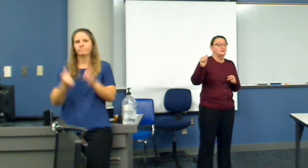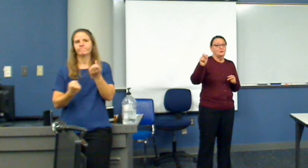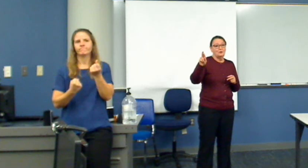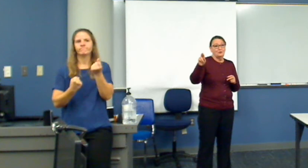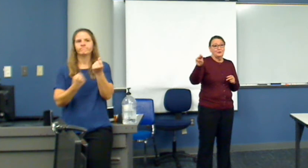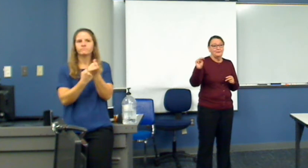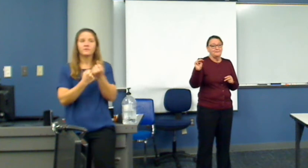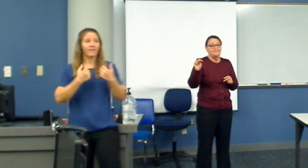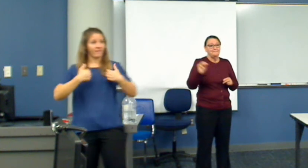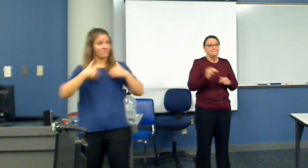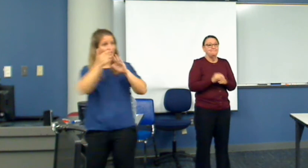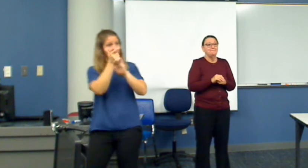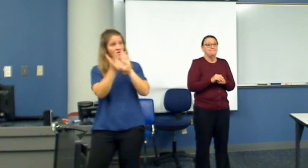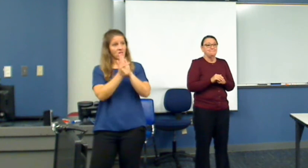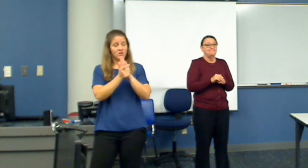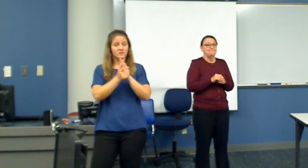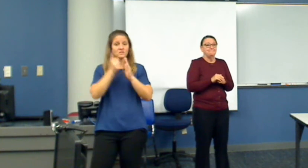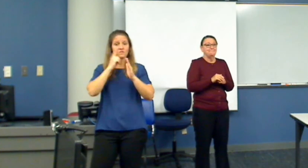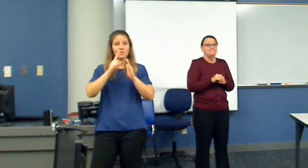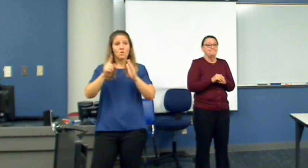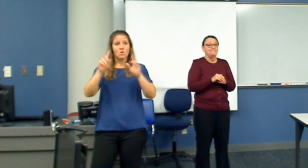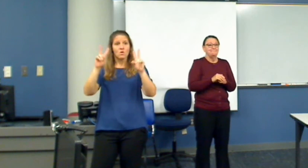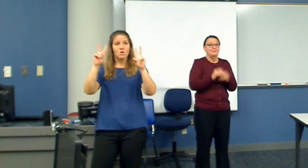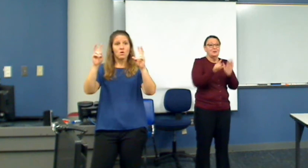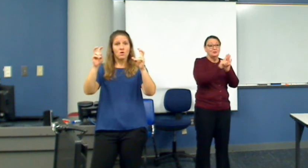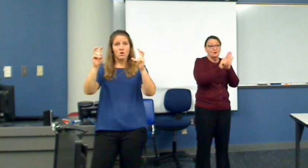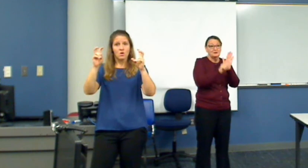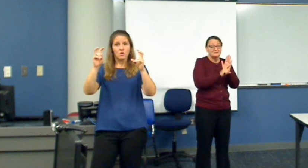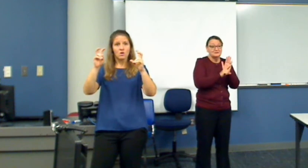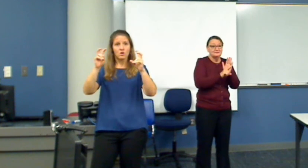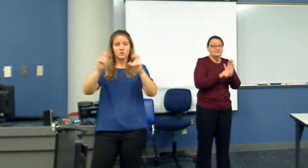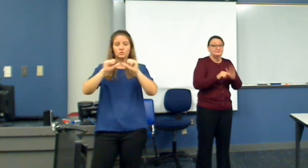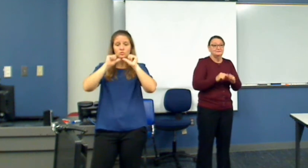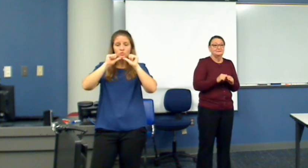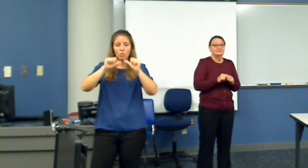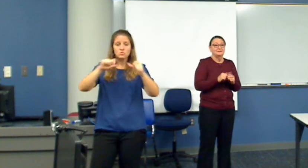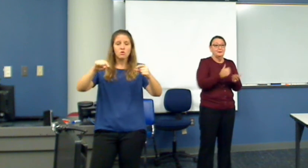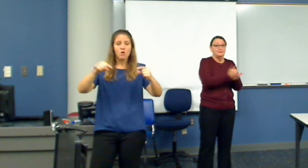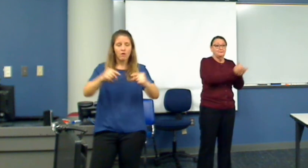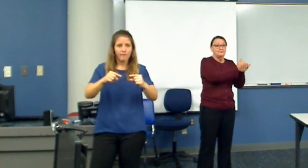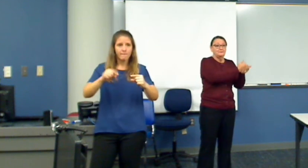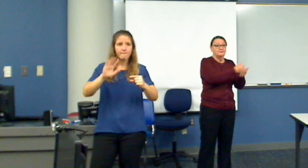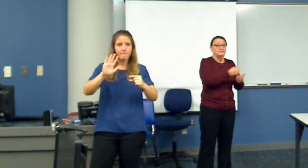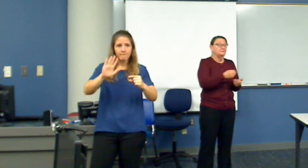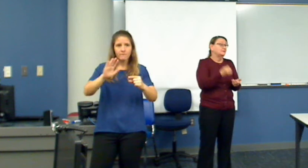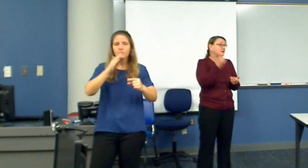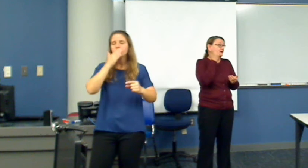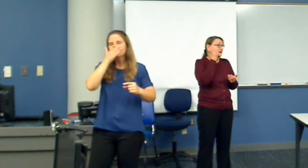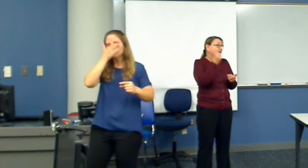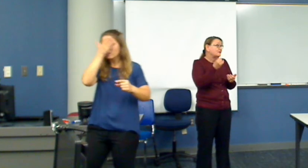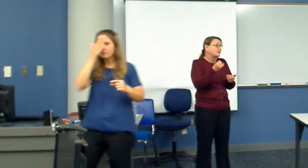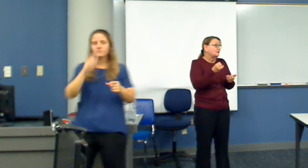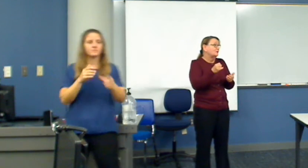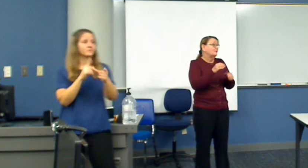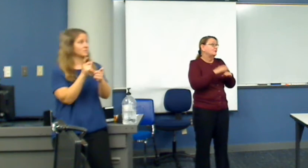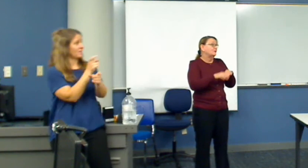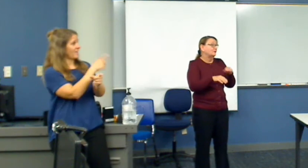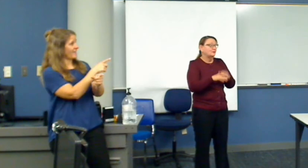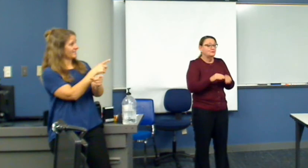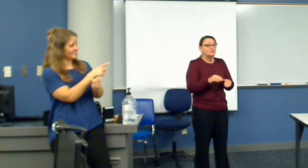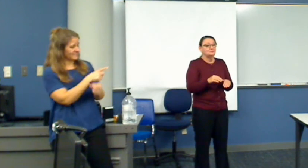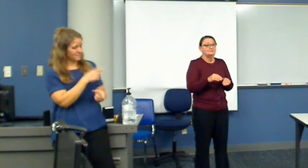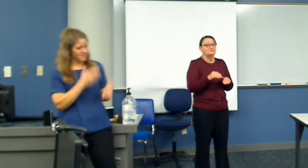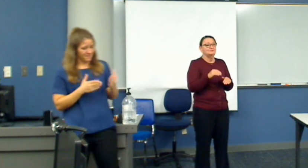will kick in. Yes. If you don't feel comfortable doing the mouth-to-mouth, can you just do compressions? Very good